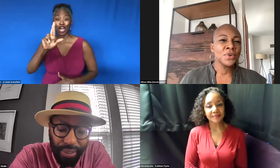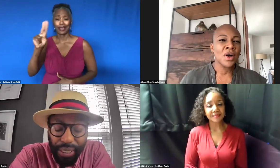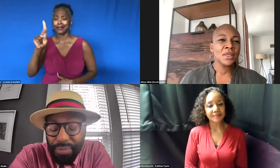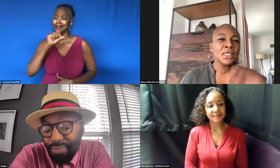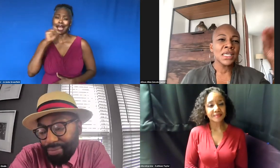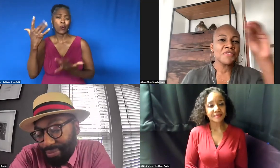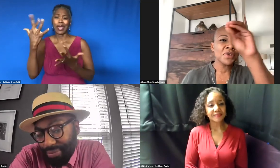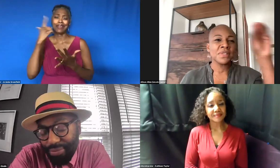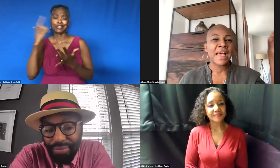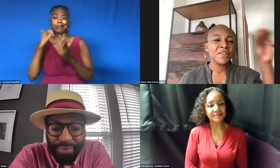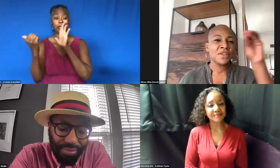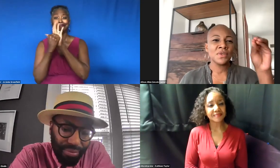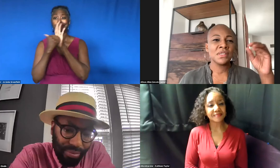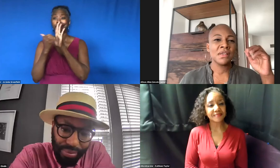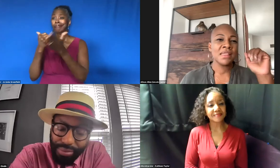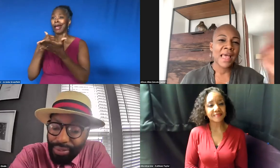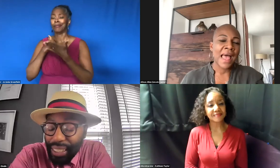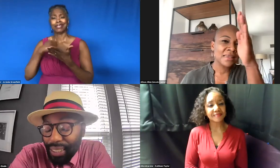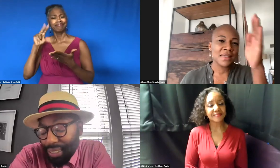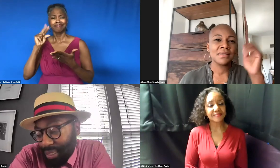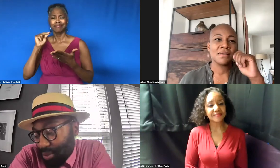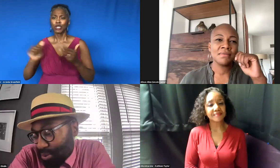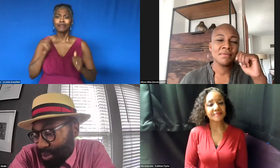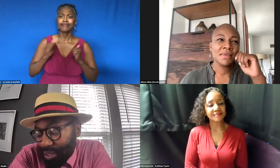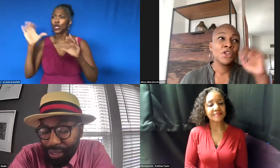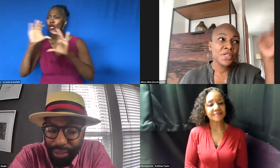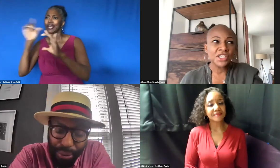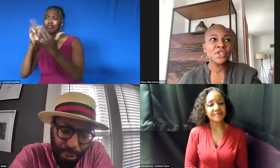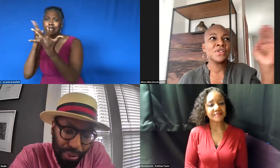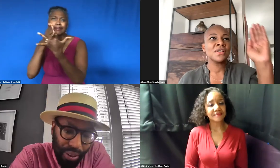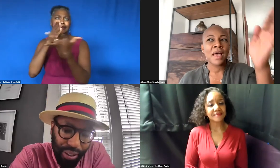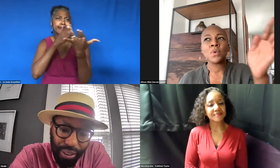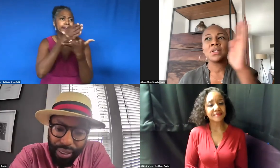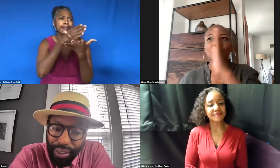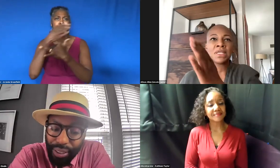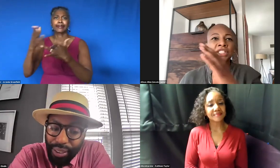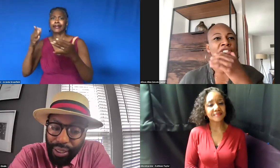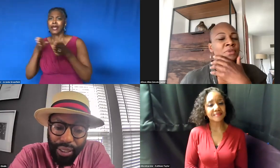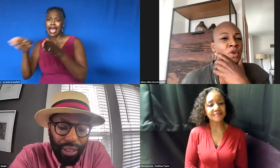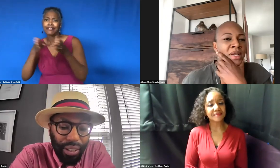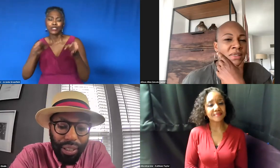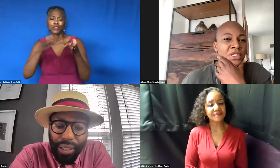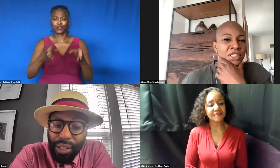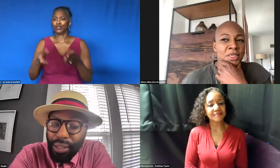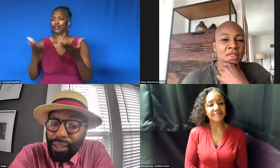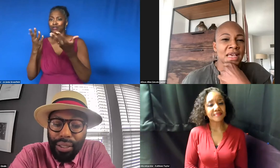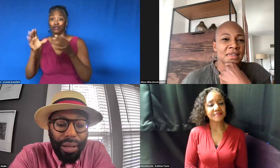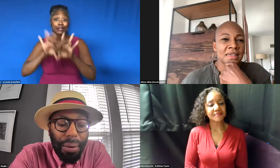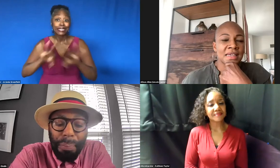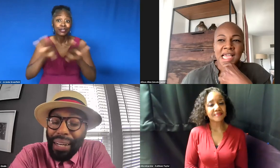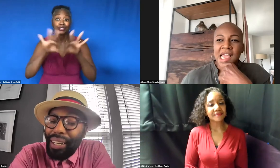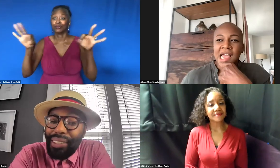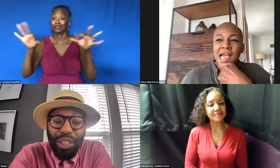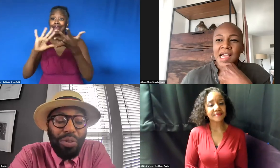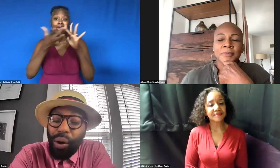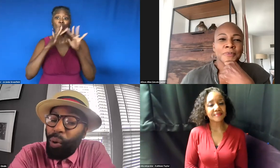door. You are looking for those avenues and the access and the credentials and networks and relationships are ways in which to build that.